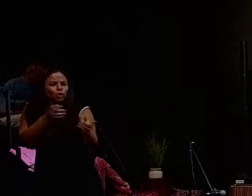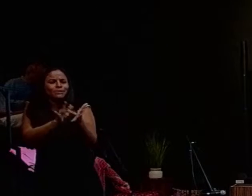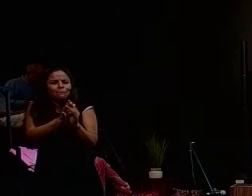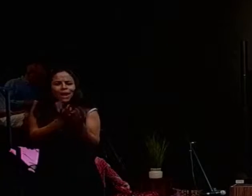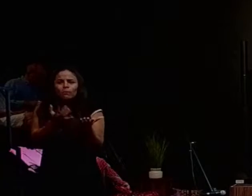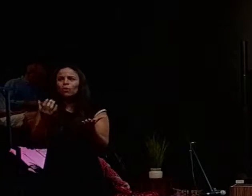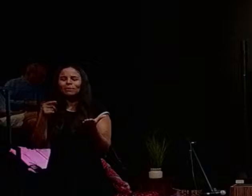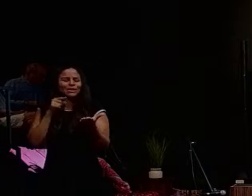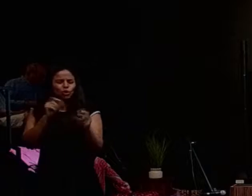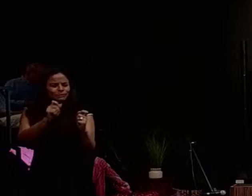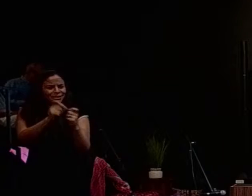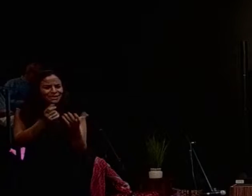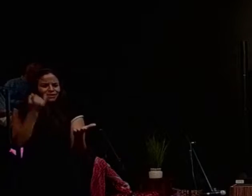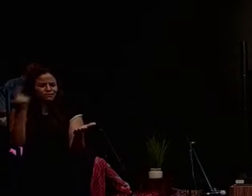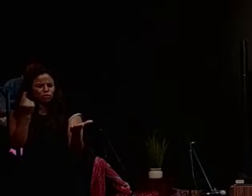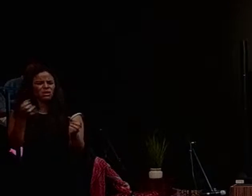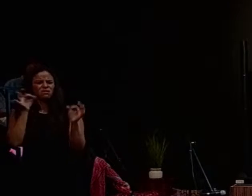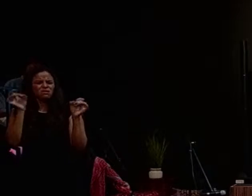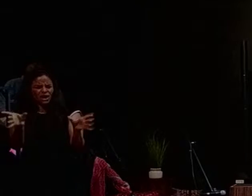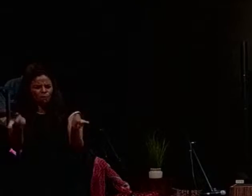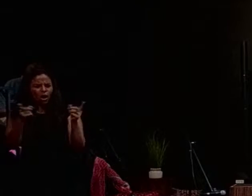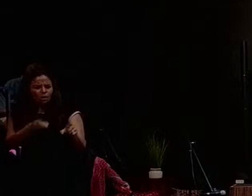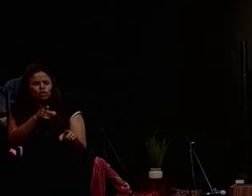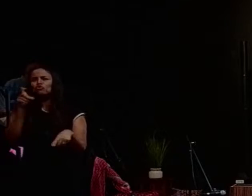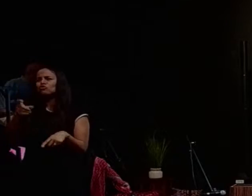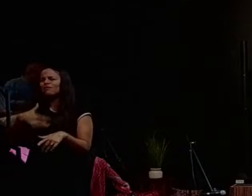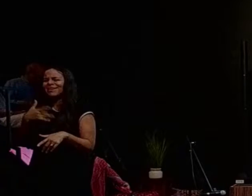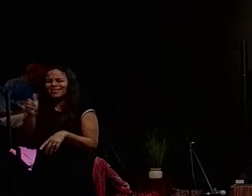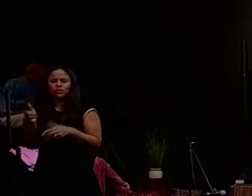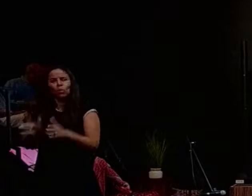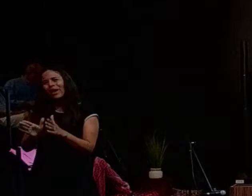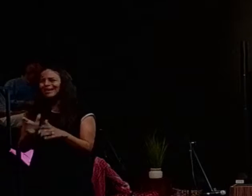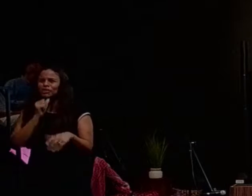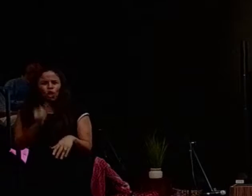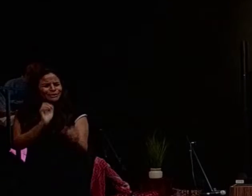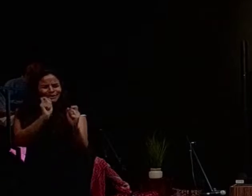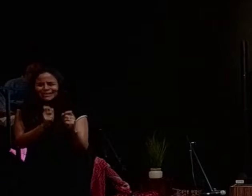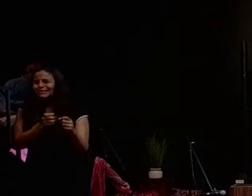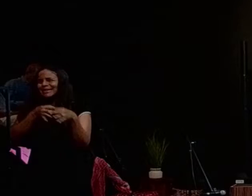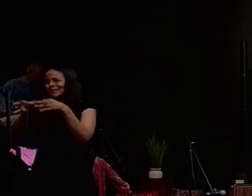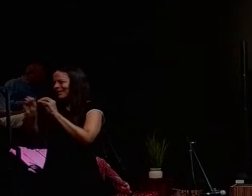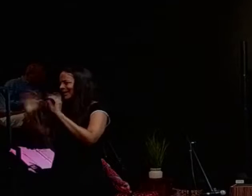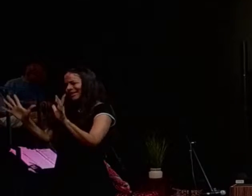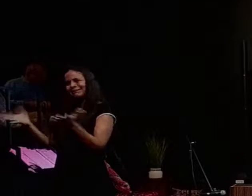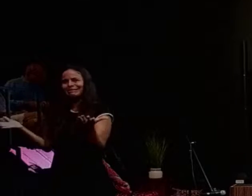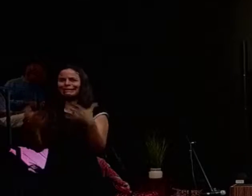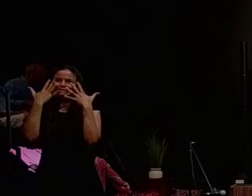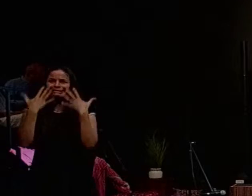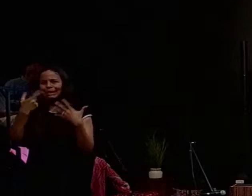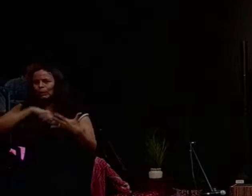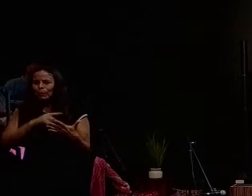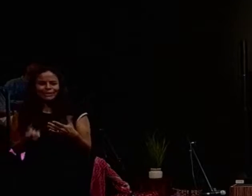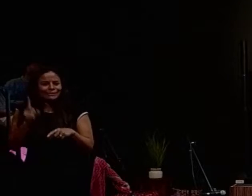terrible happens, this is how you're supposed to feel, this is what you're supposed to do, and this is why it happened. Unfortunately, that'll make our lives a lot